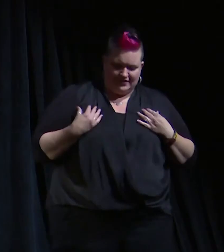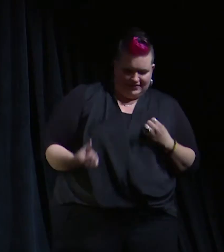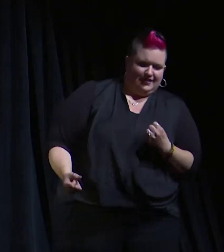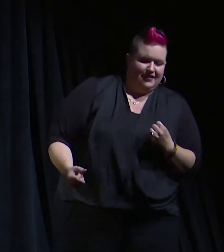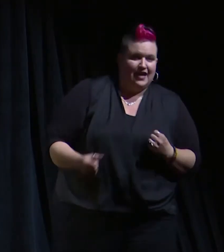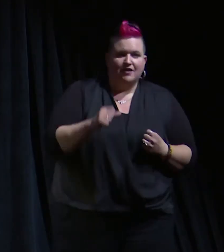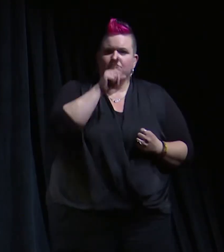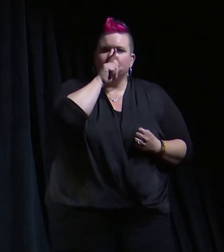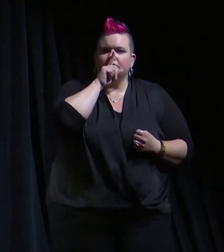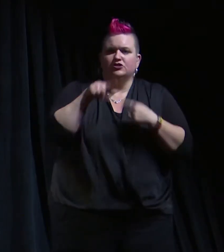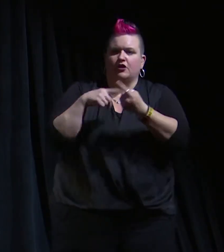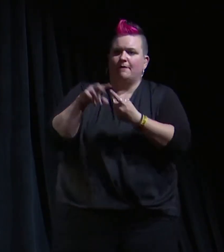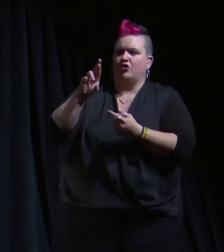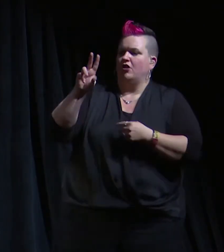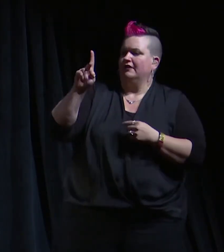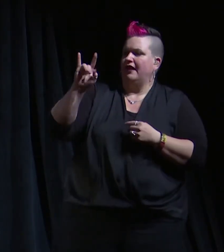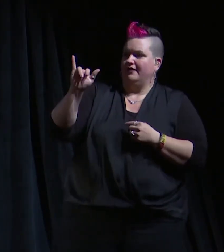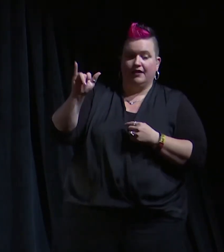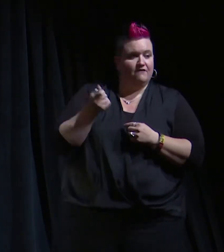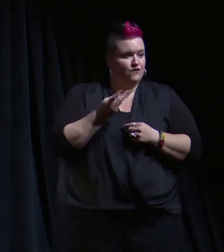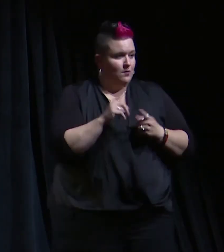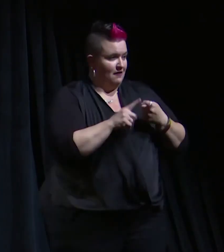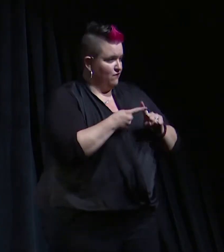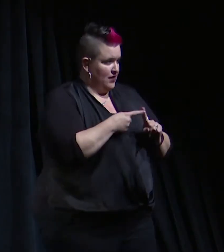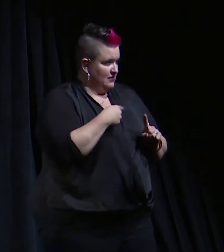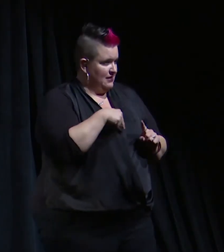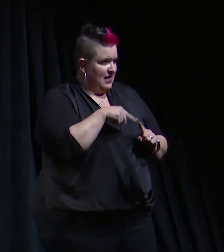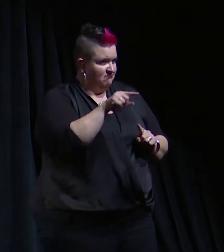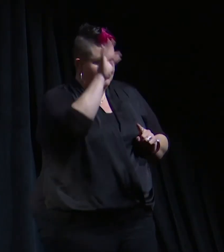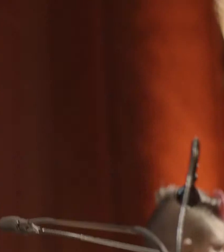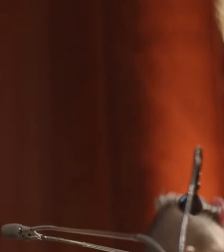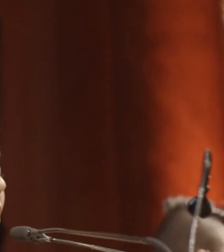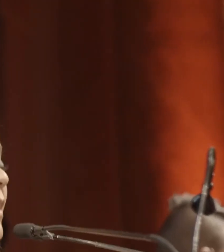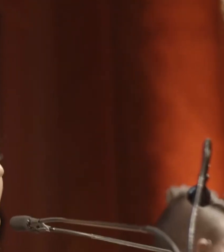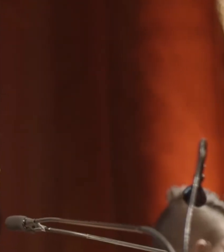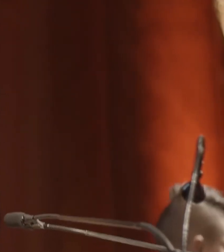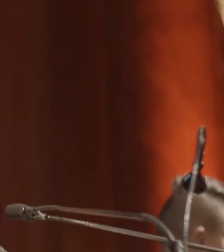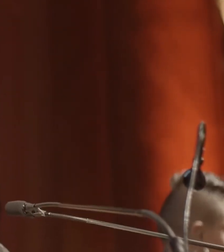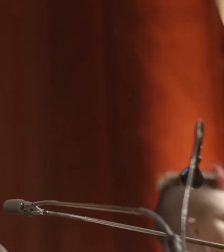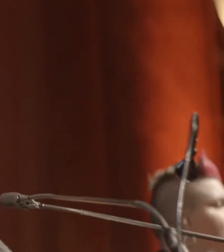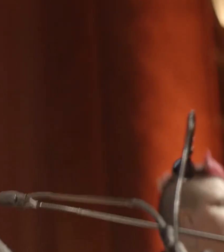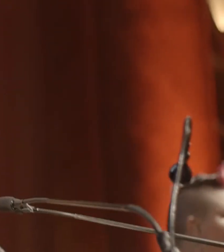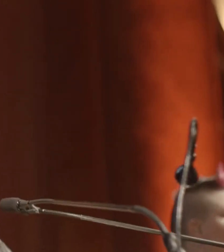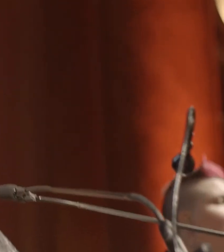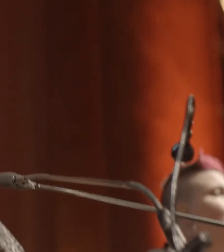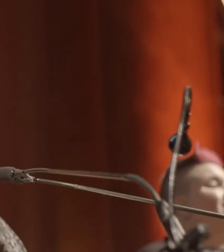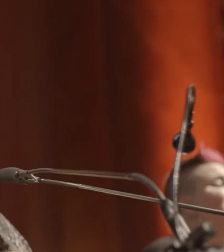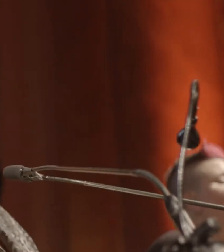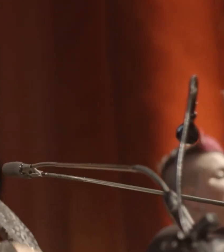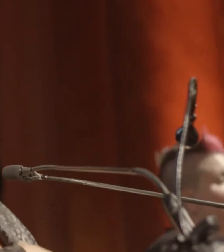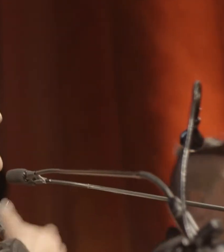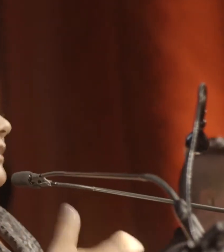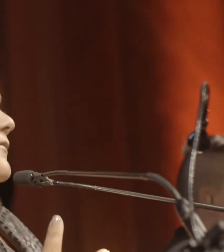R. Kelly when we would have these dinners. Few of my friends even knew what I was working on, but what they didn't know is